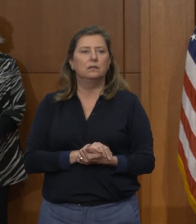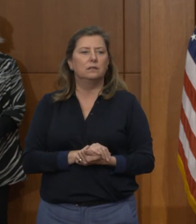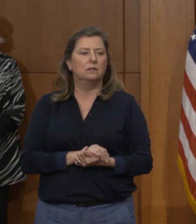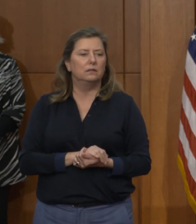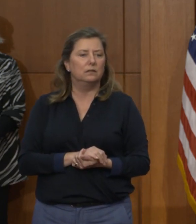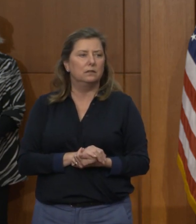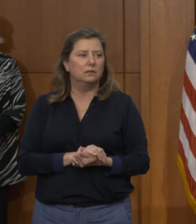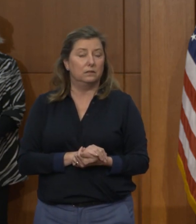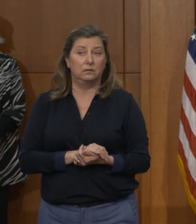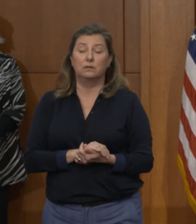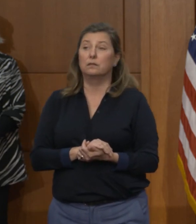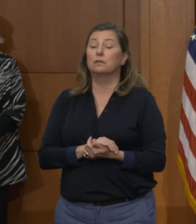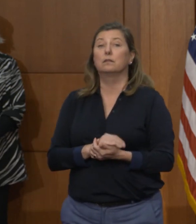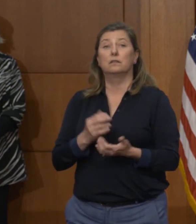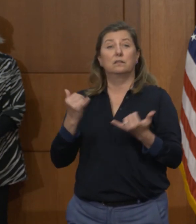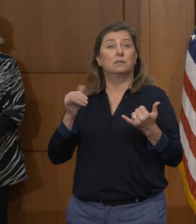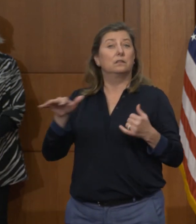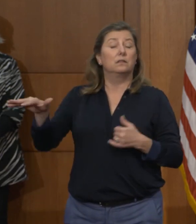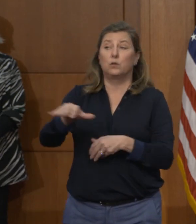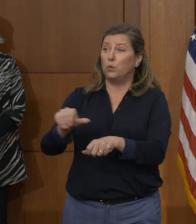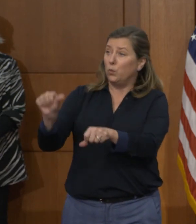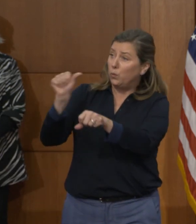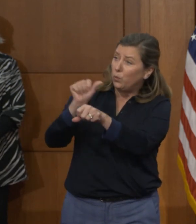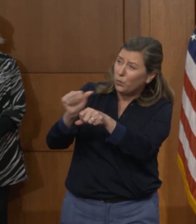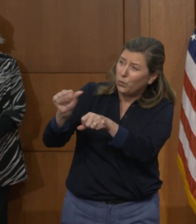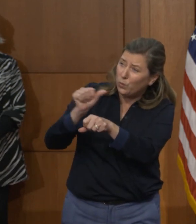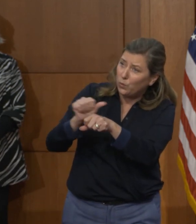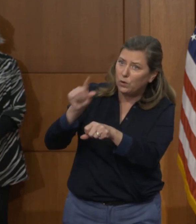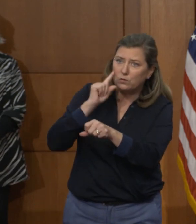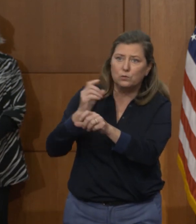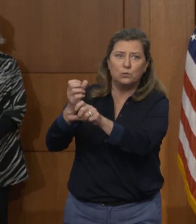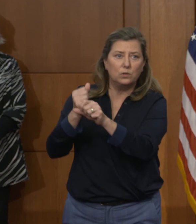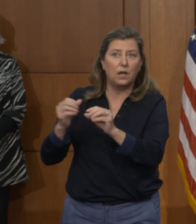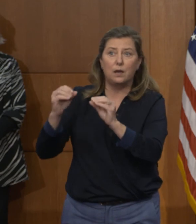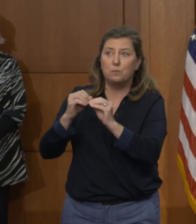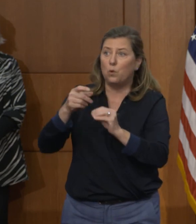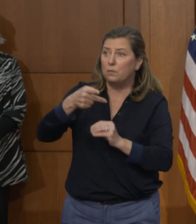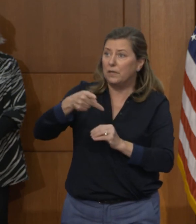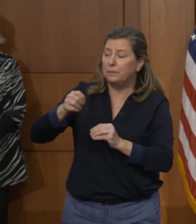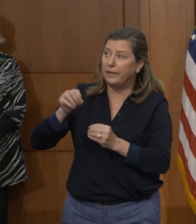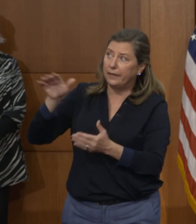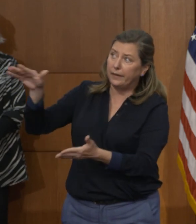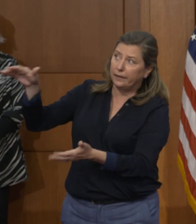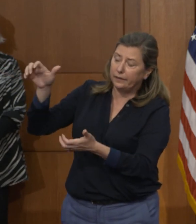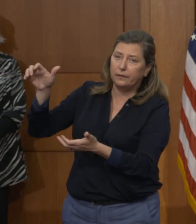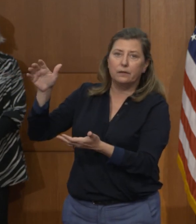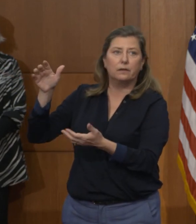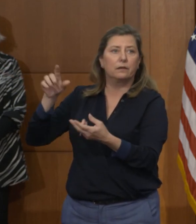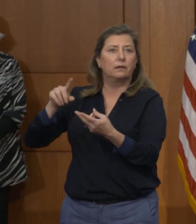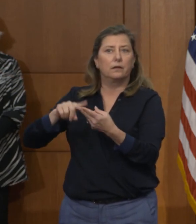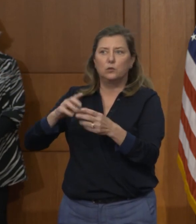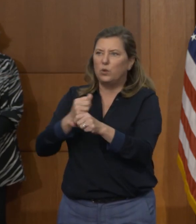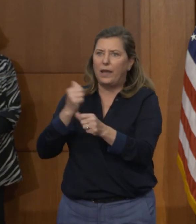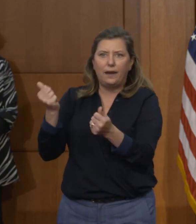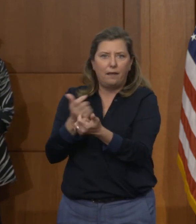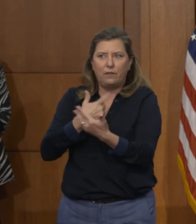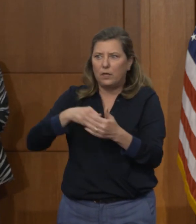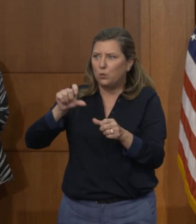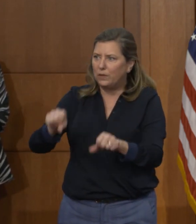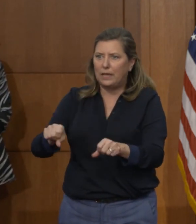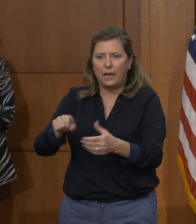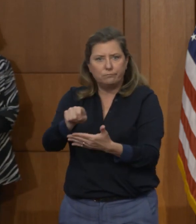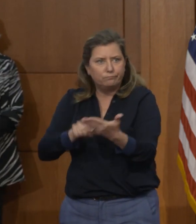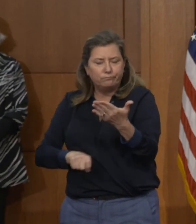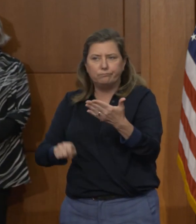is being done right now to obtain more PPE, to do everything that we can with the guidelines